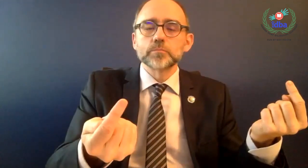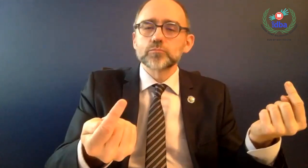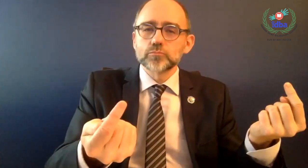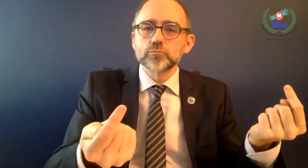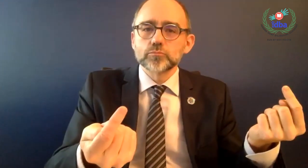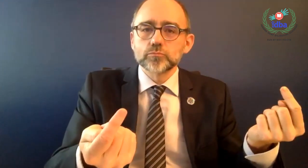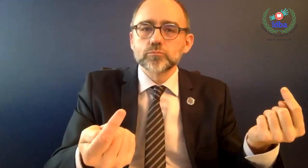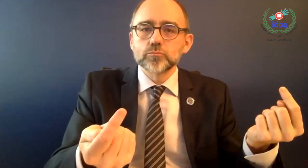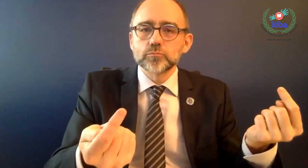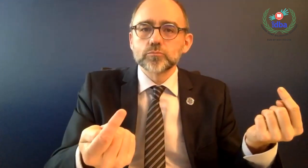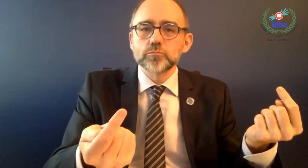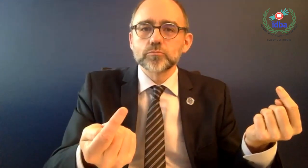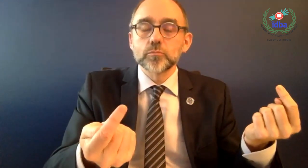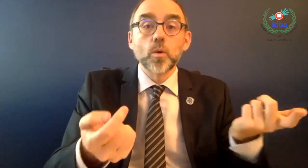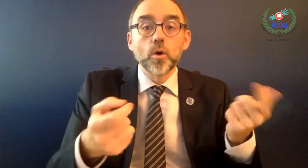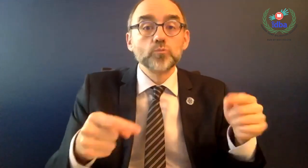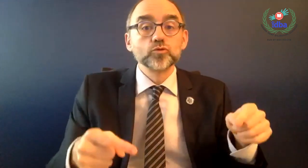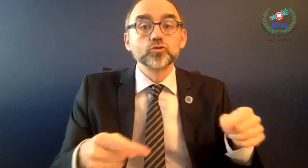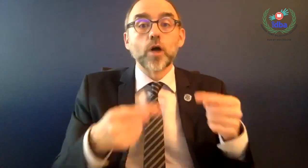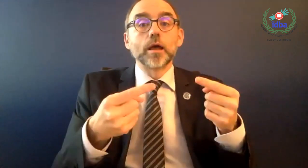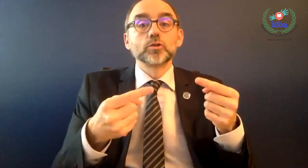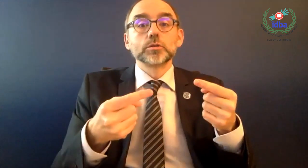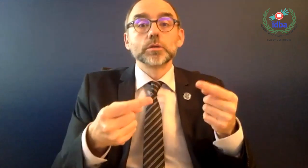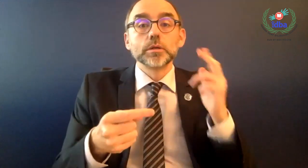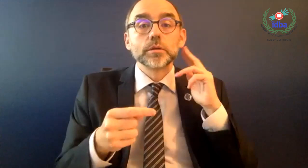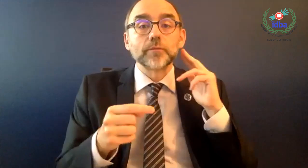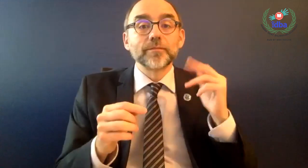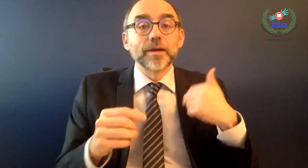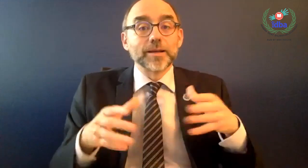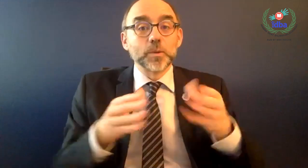because they either they have very few deaf numbers, deaf children,